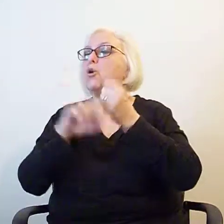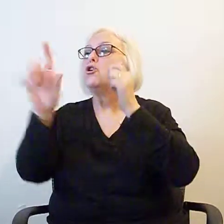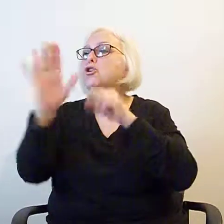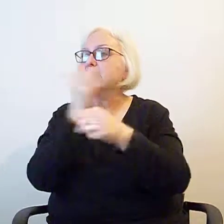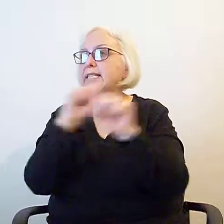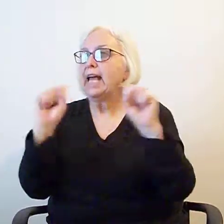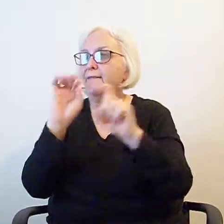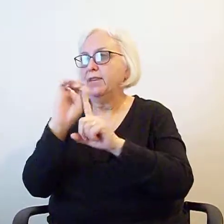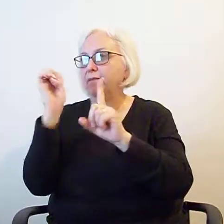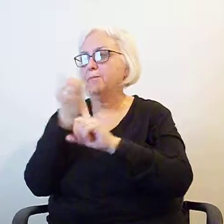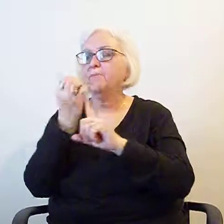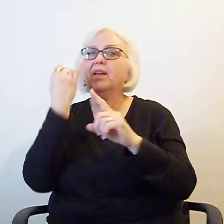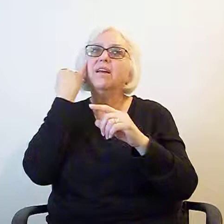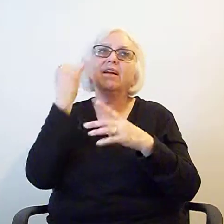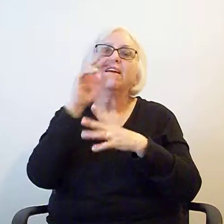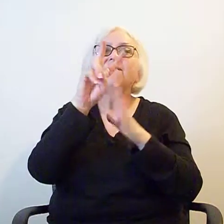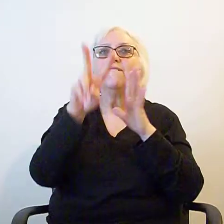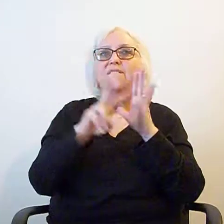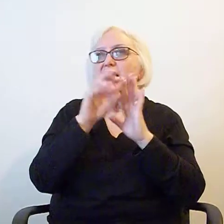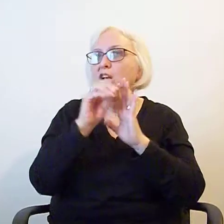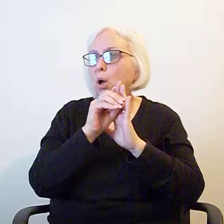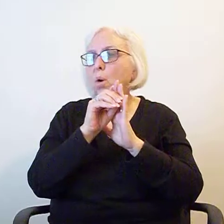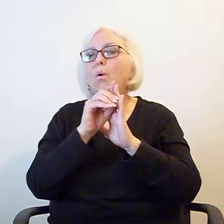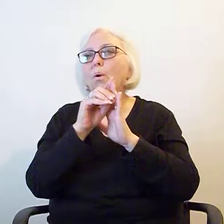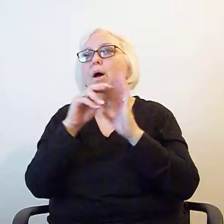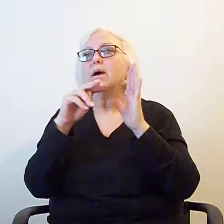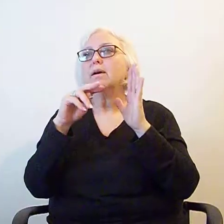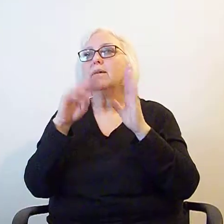So video is intended to complement